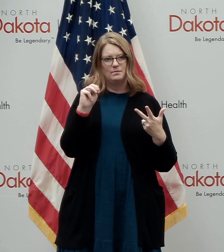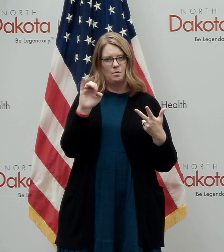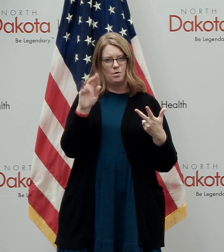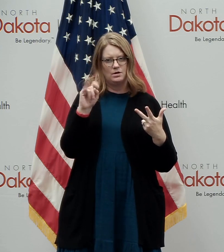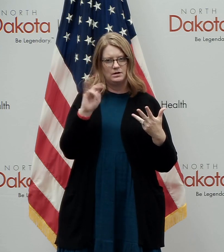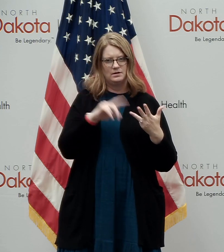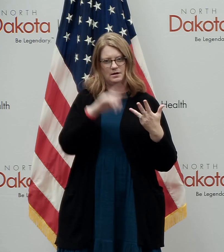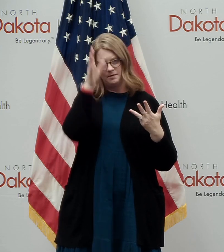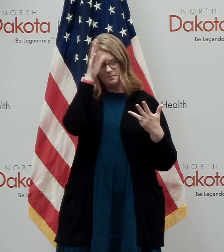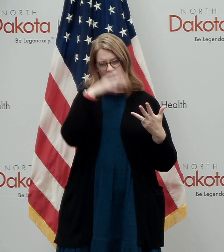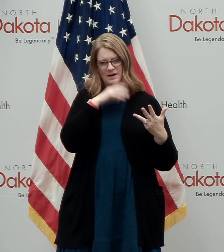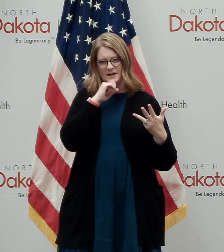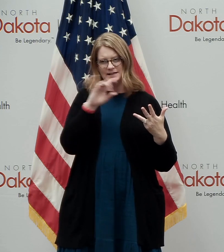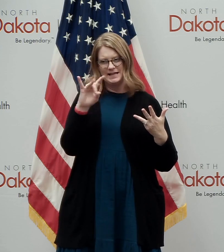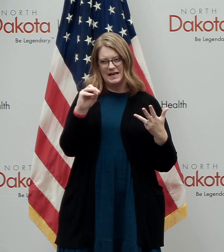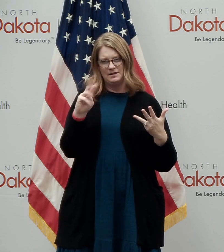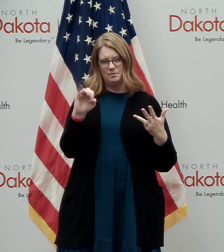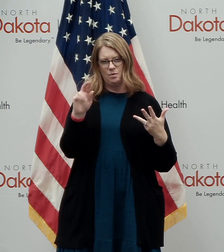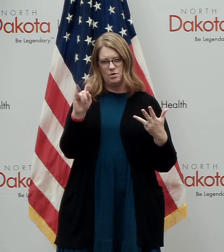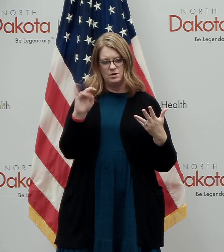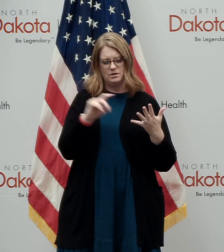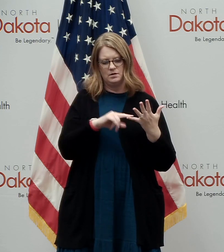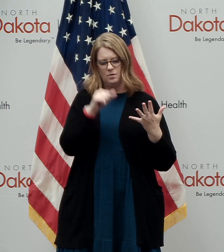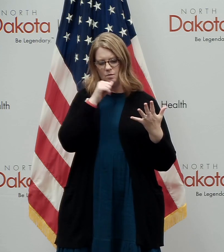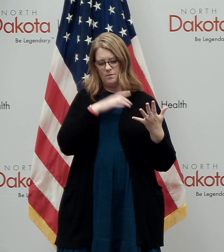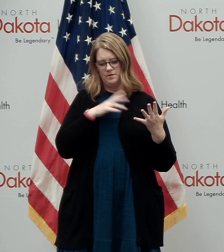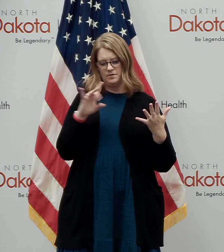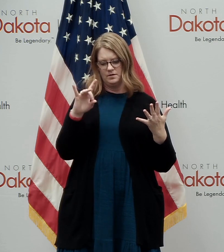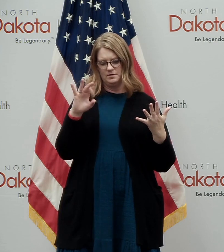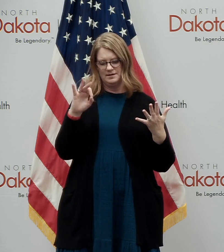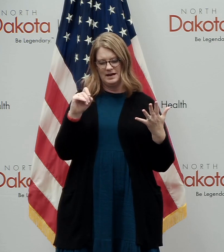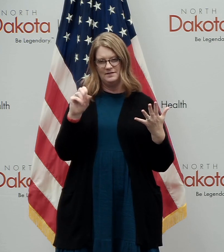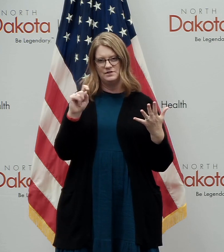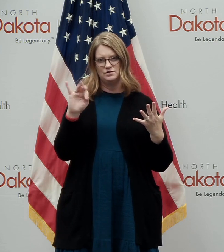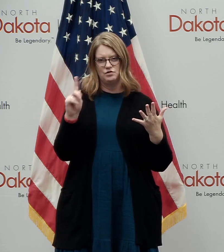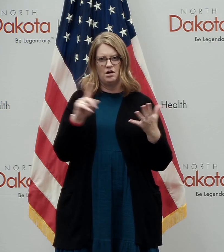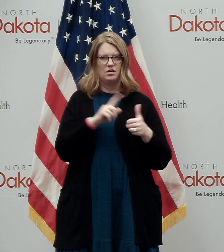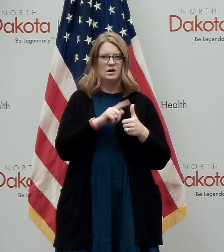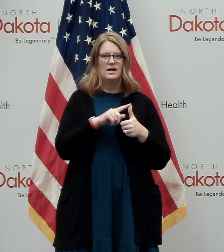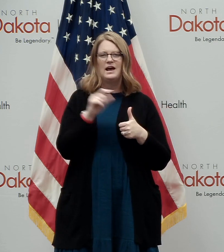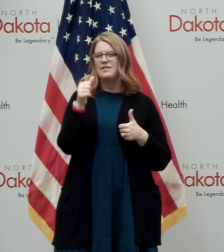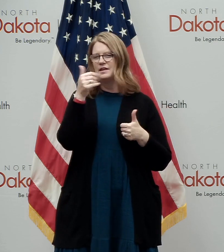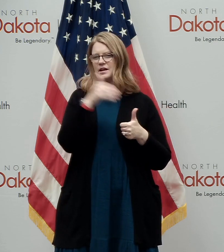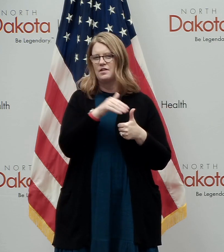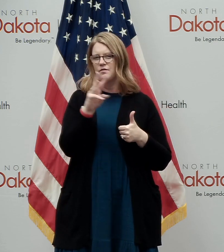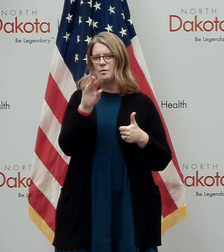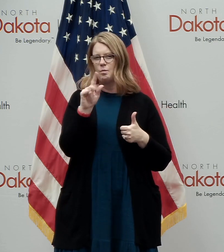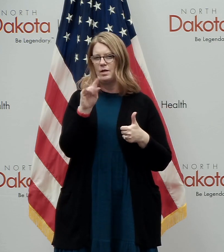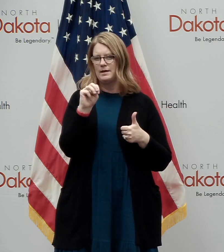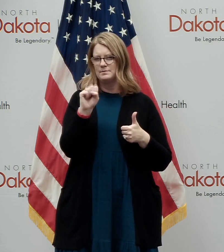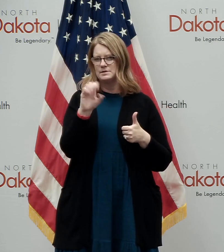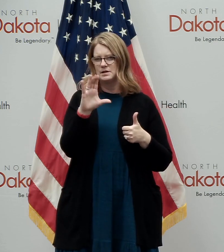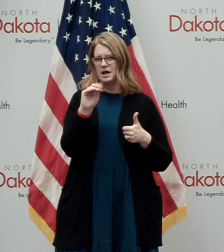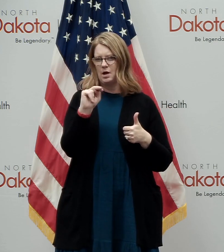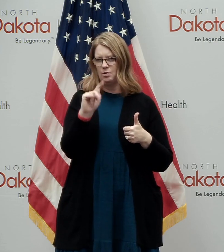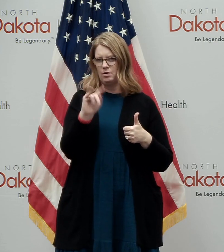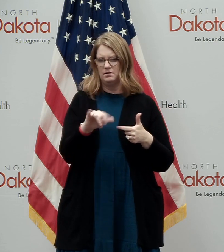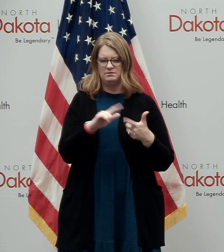from Morton, a woman in her 80s from Stark, and a woman in her 80s from Williams County. But again,